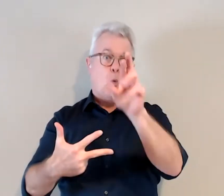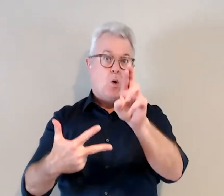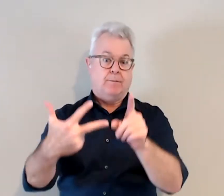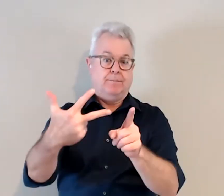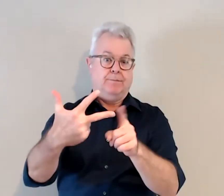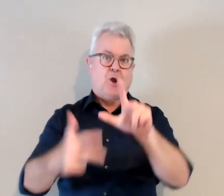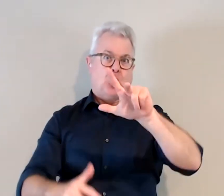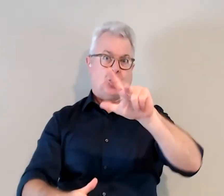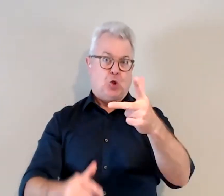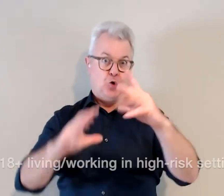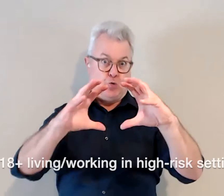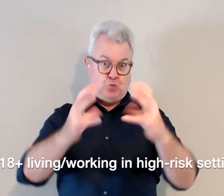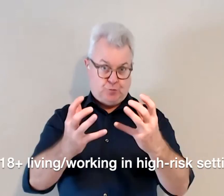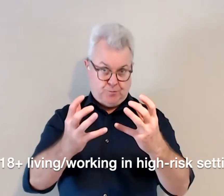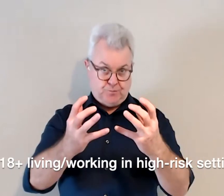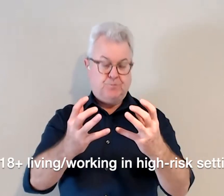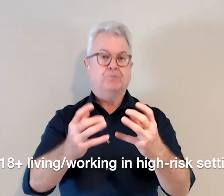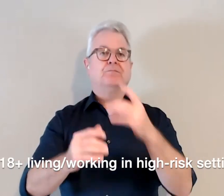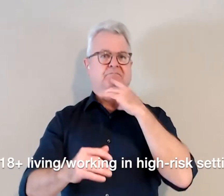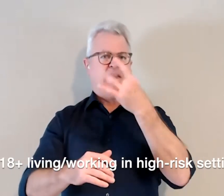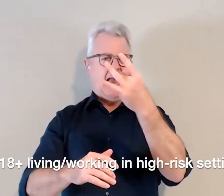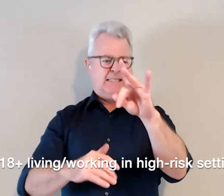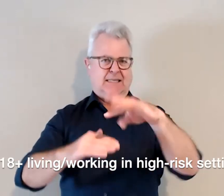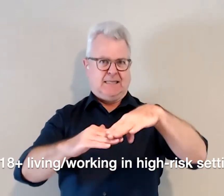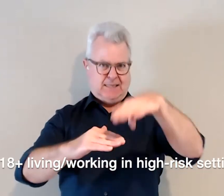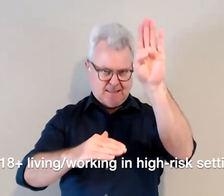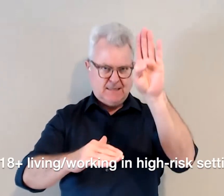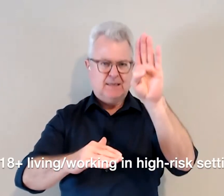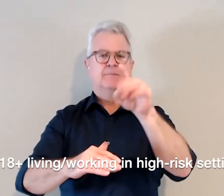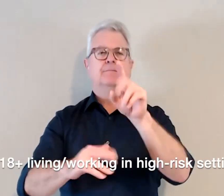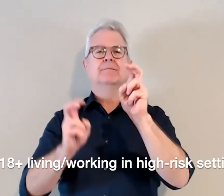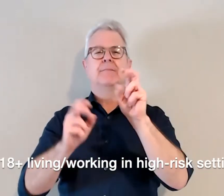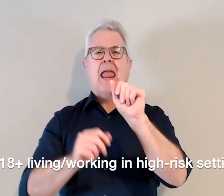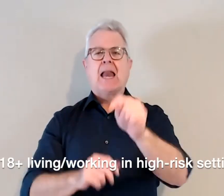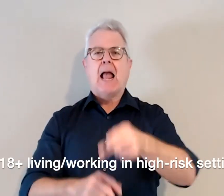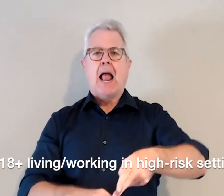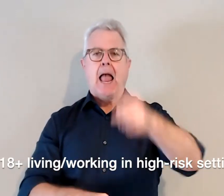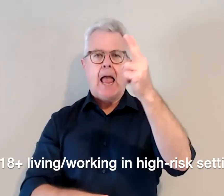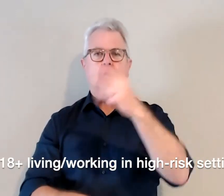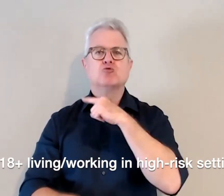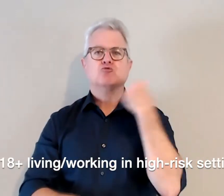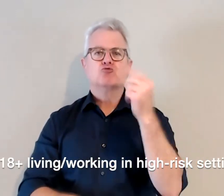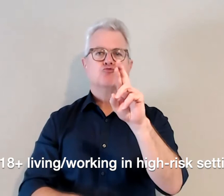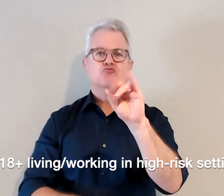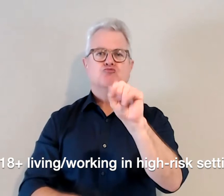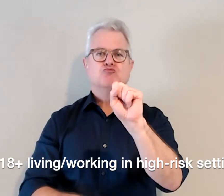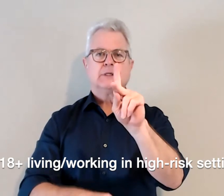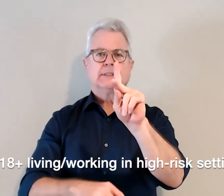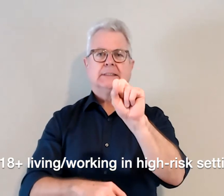and other ailments for 18 and above. Now, the third category is still 18 and above, but they are considered at high